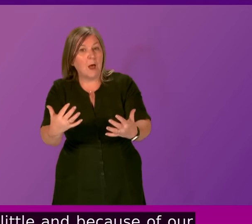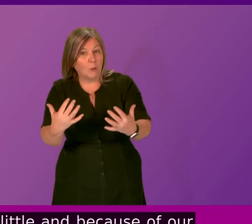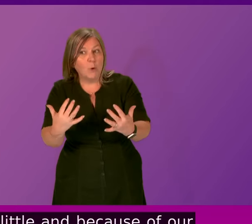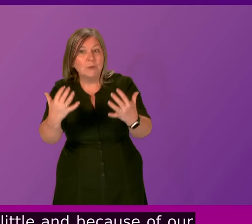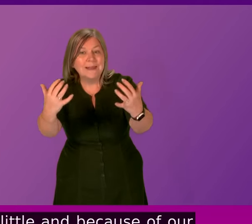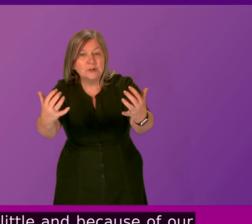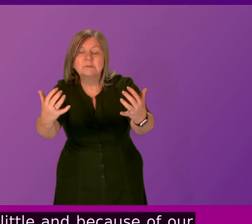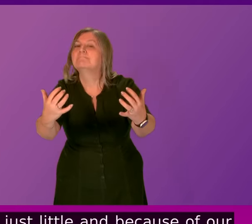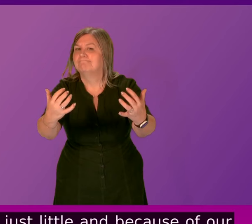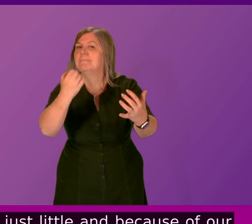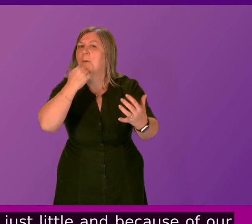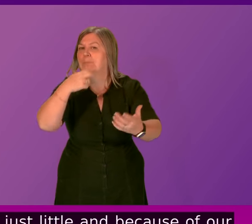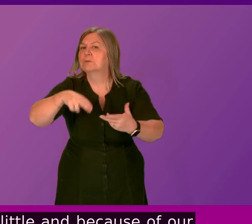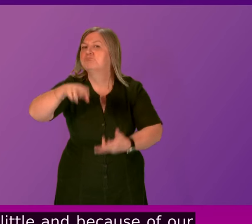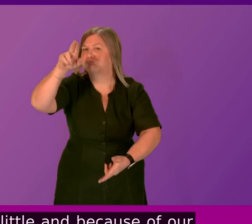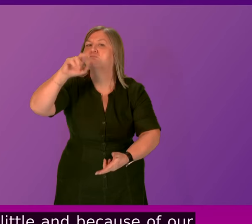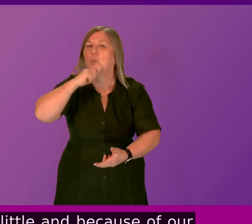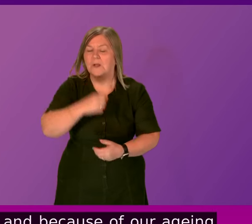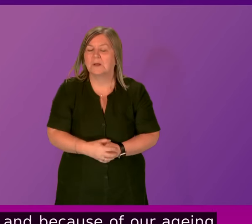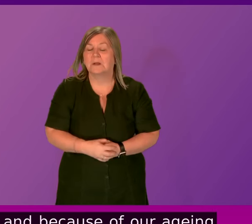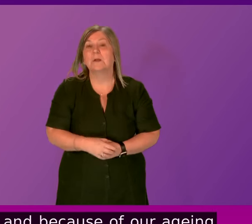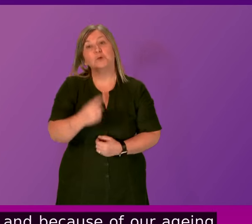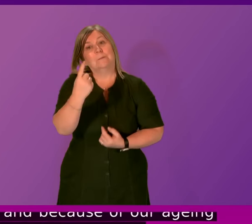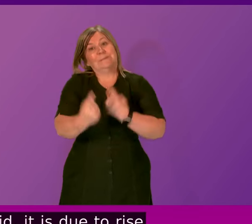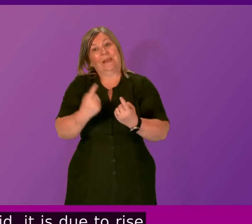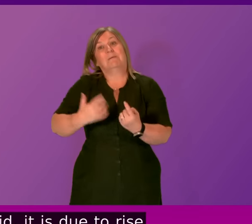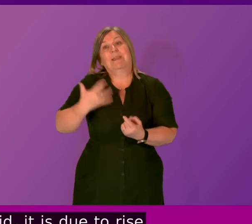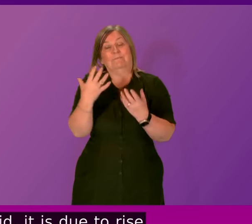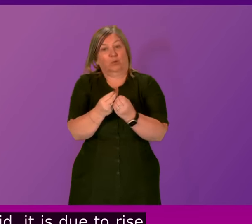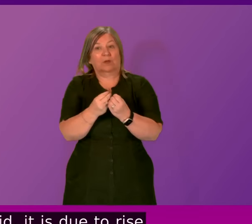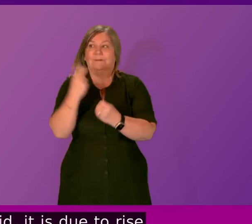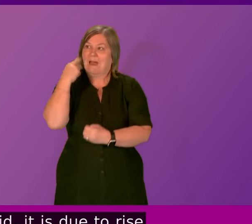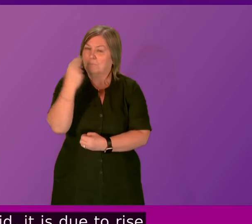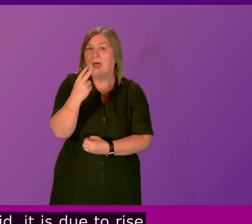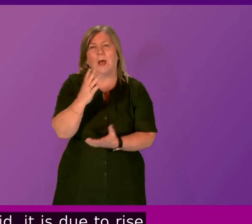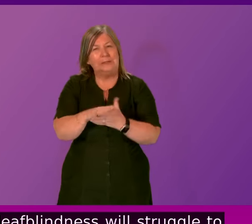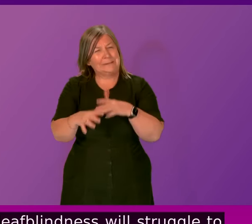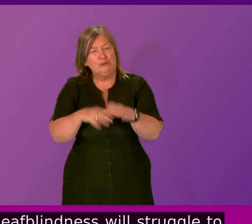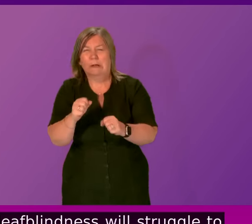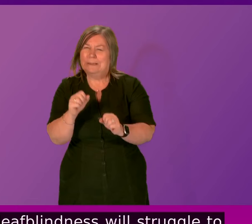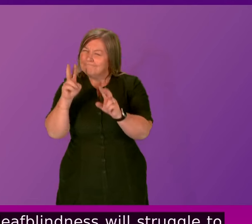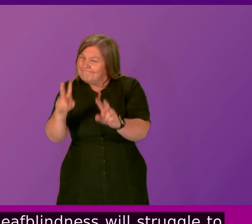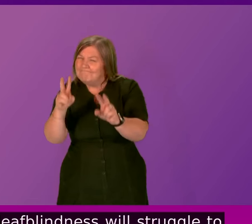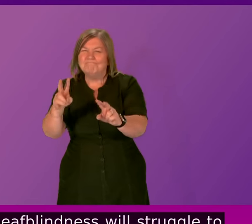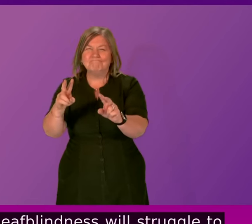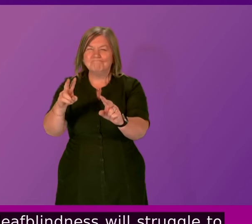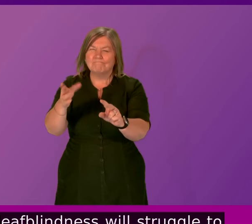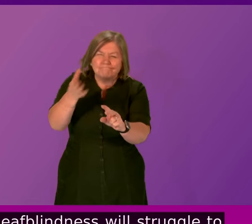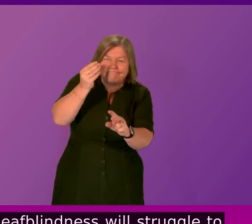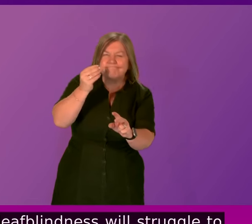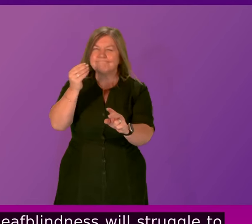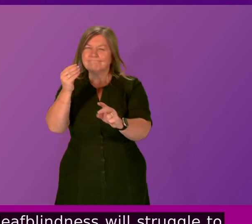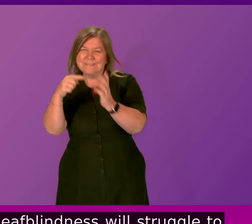rise. Some of those living with deafblindness will struggle to see and hear the television, while others may not be able to see or